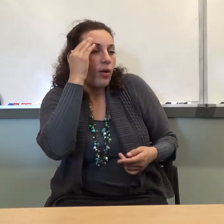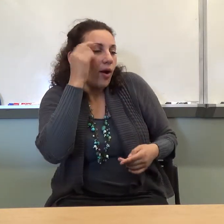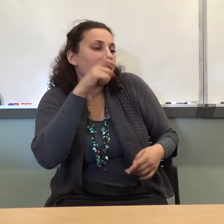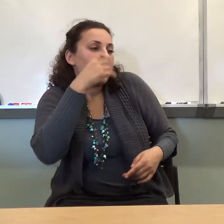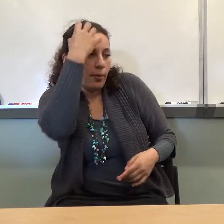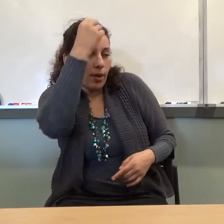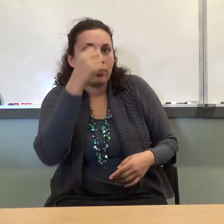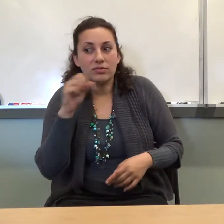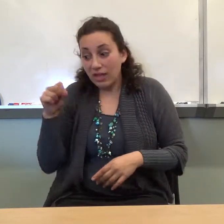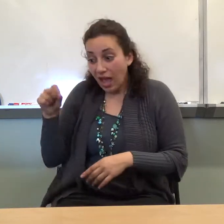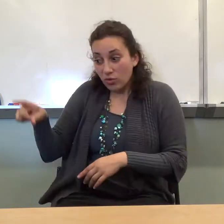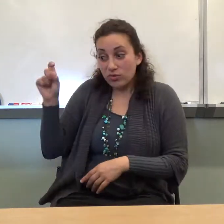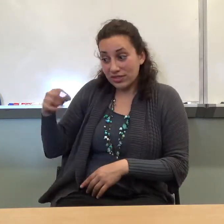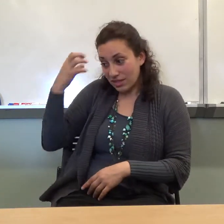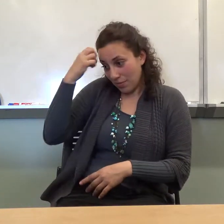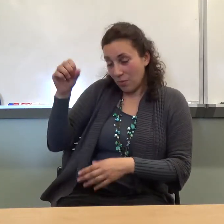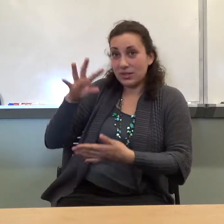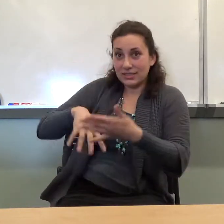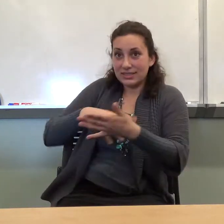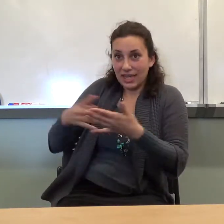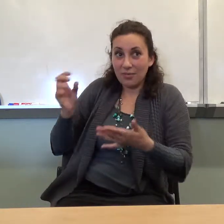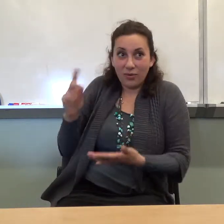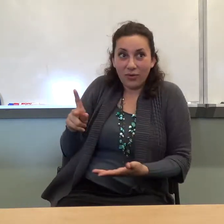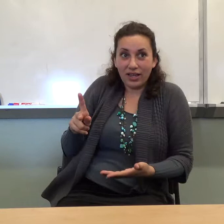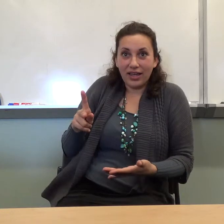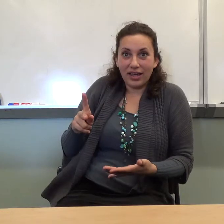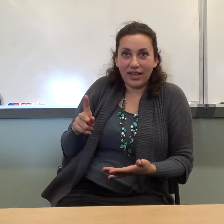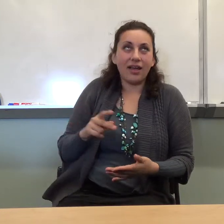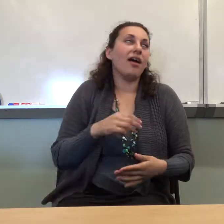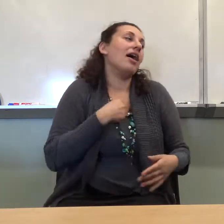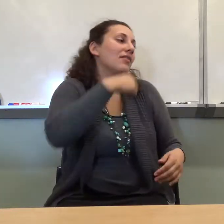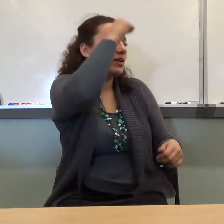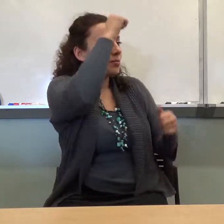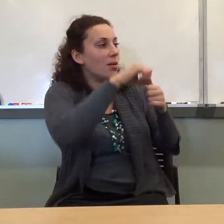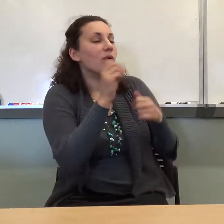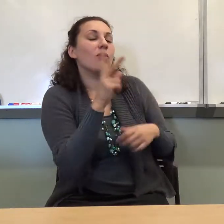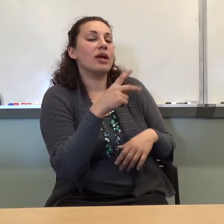No. Why tomorrow? I never know. Yeah, it's in my homework to remember it, but I haven't yet.